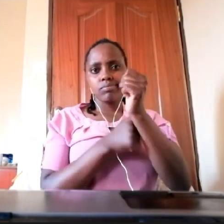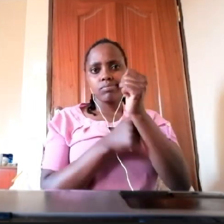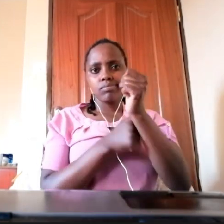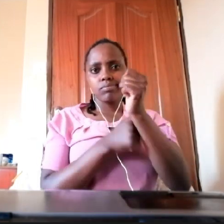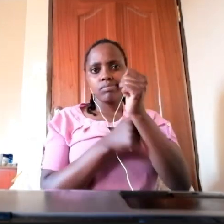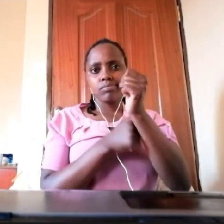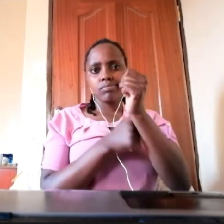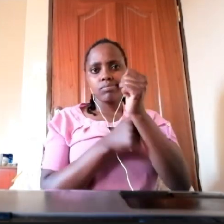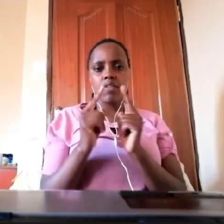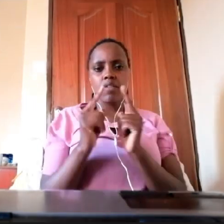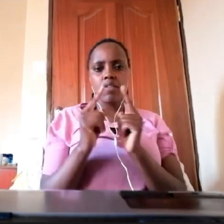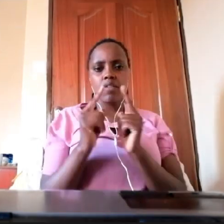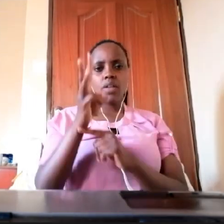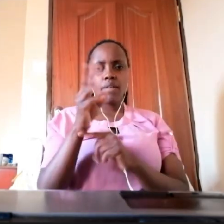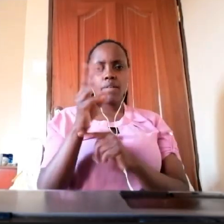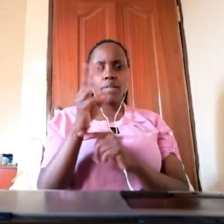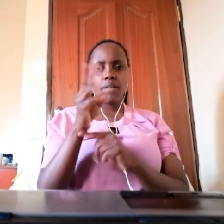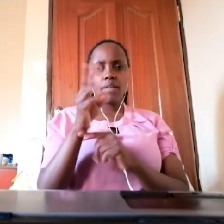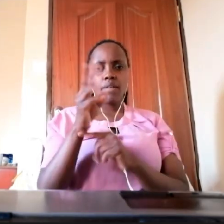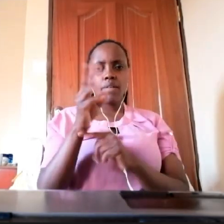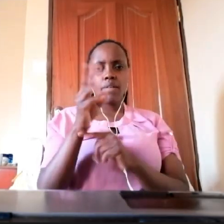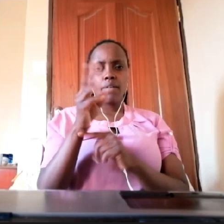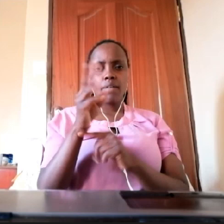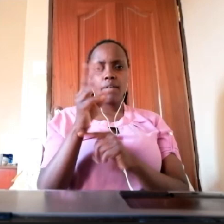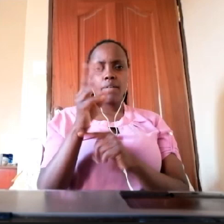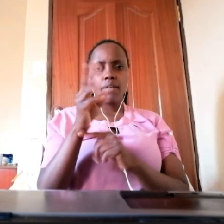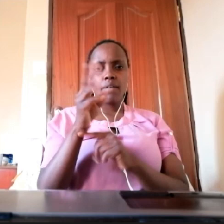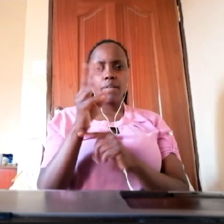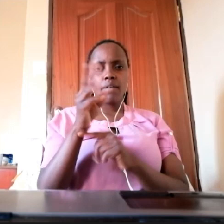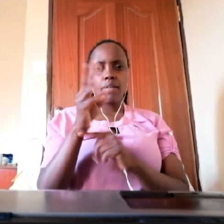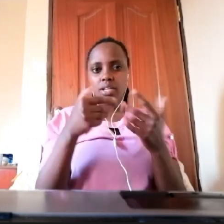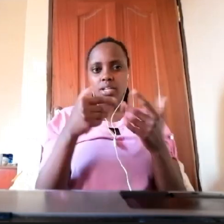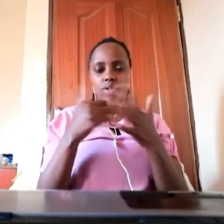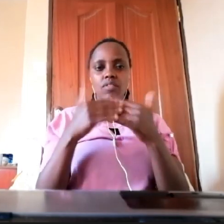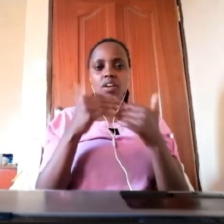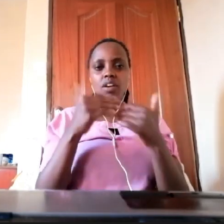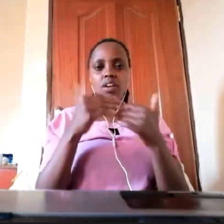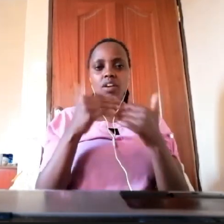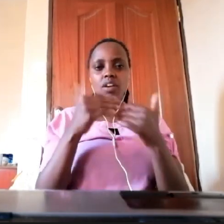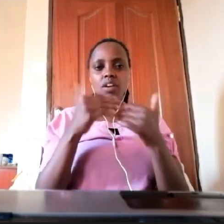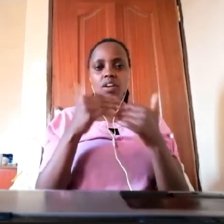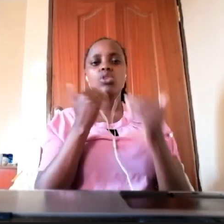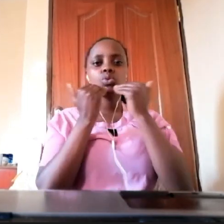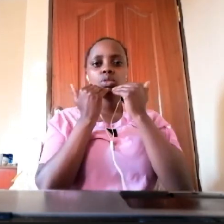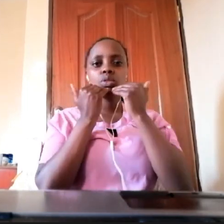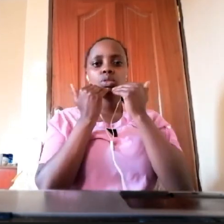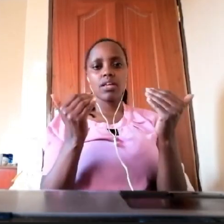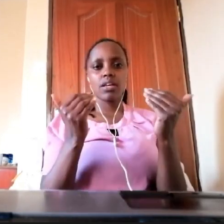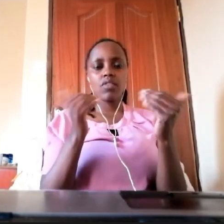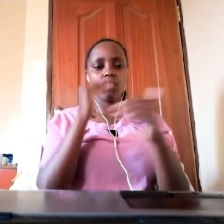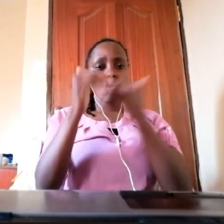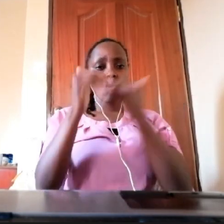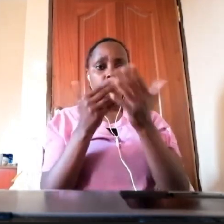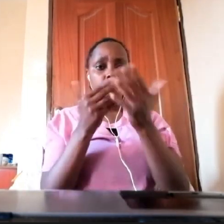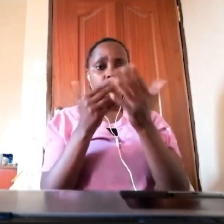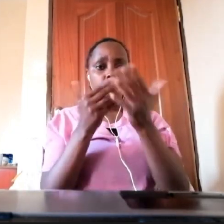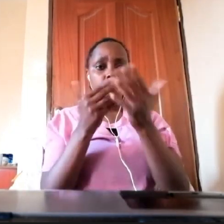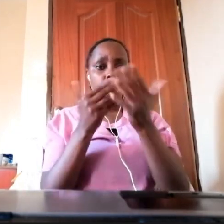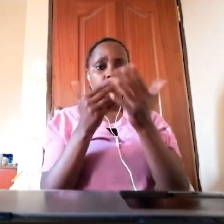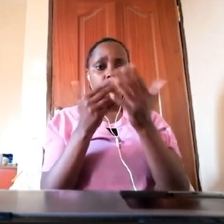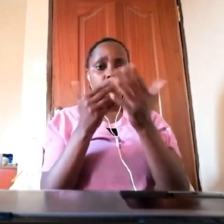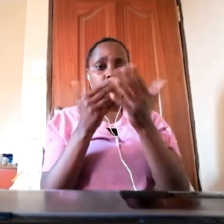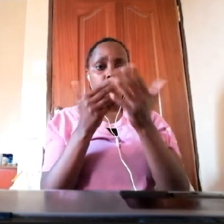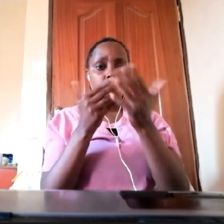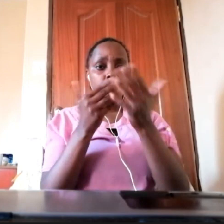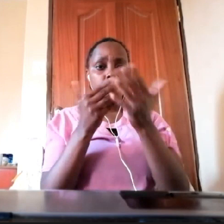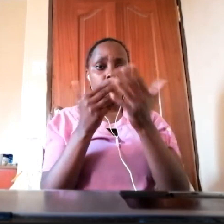very brief, so those are my two key takeaways. I would like to thank all our speakers